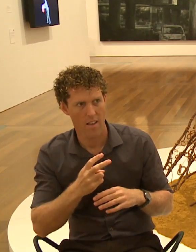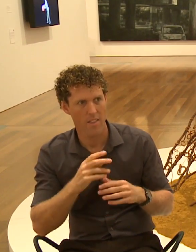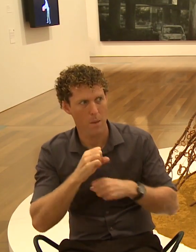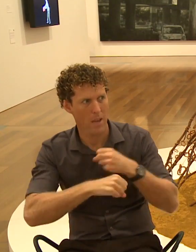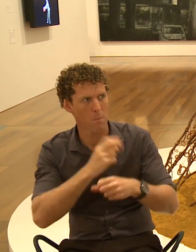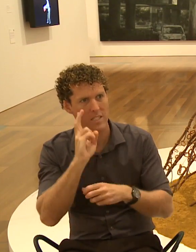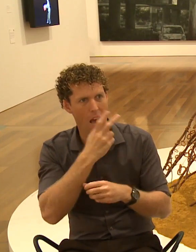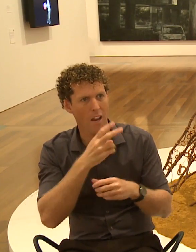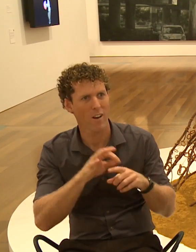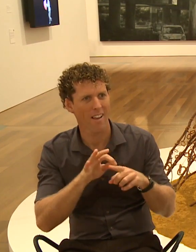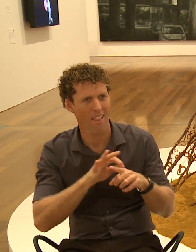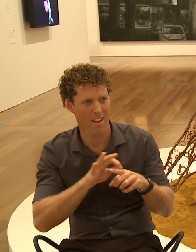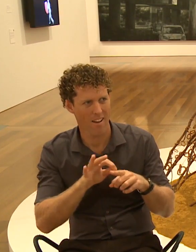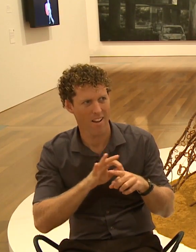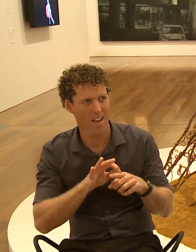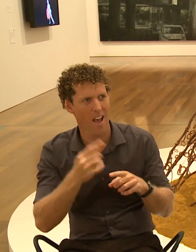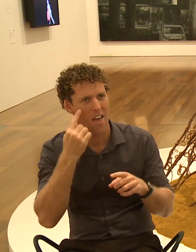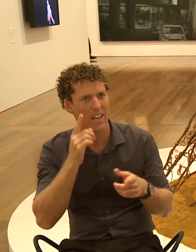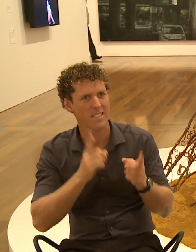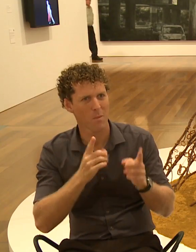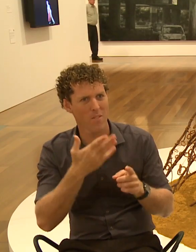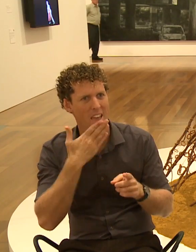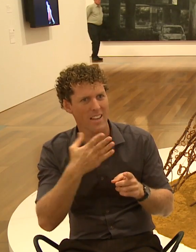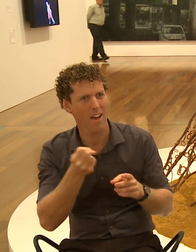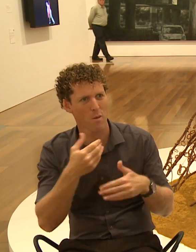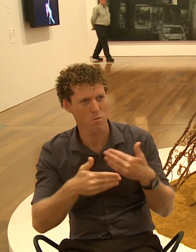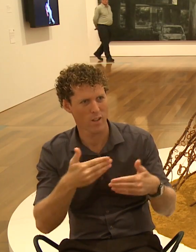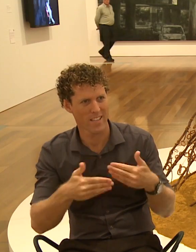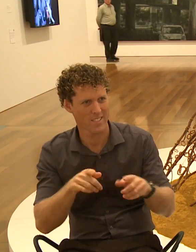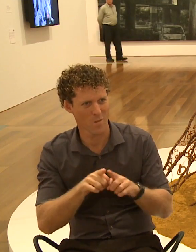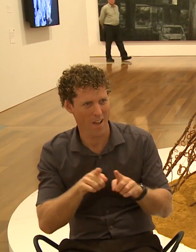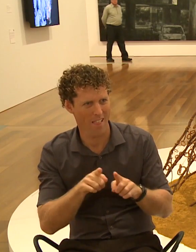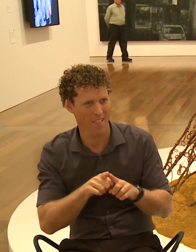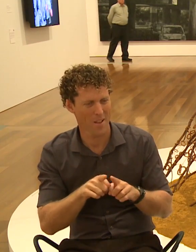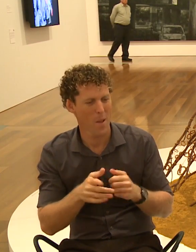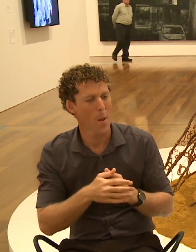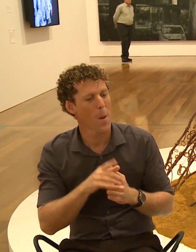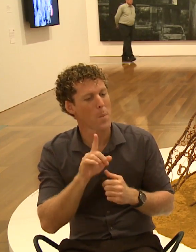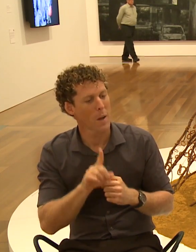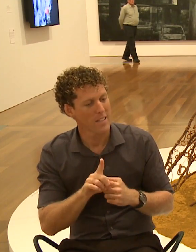darken in colour, and I think the heat probably has a process to do with that as well. But